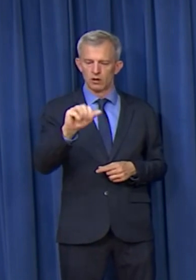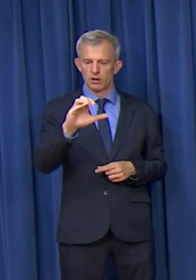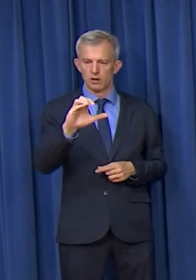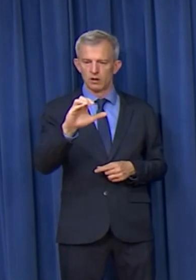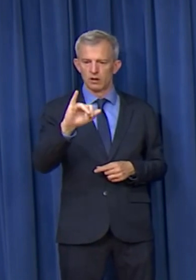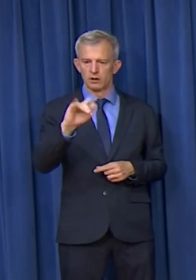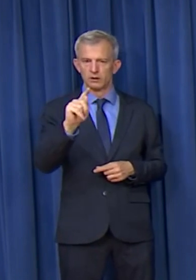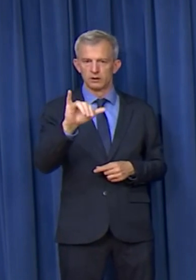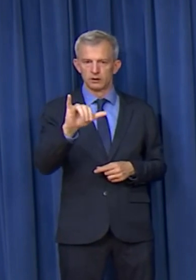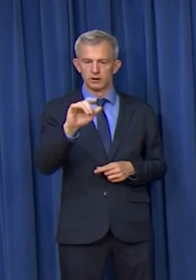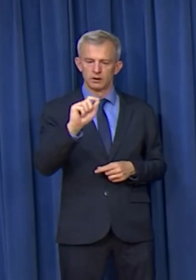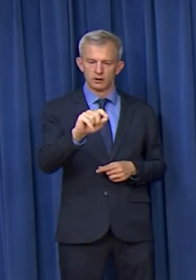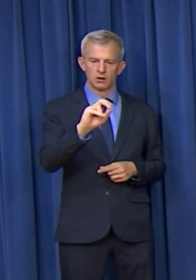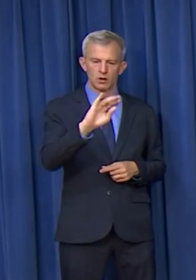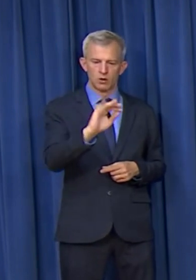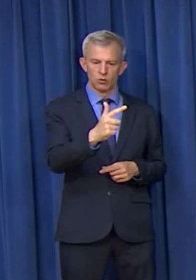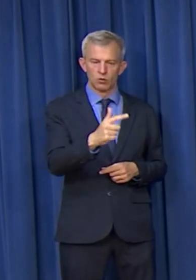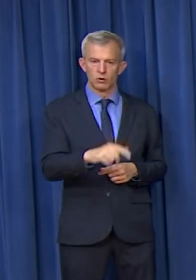coronavirus.lacity.org,